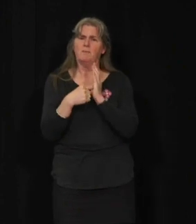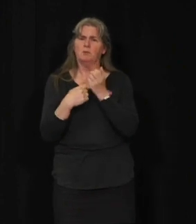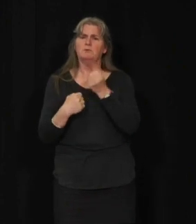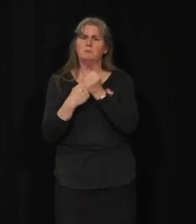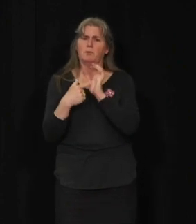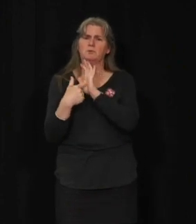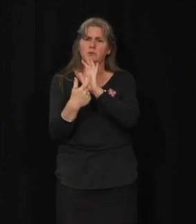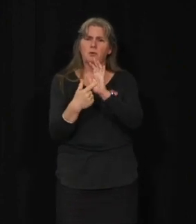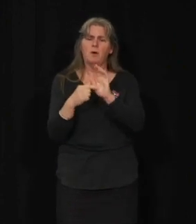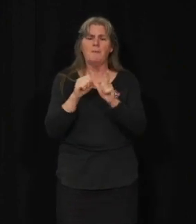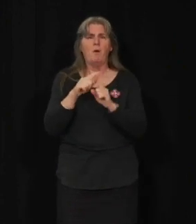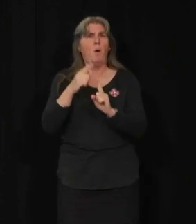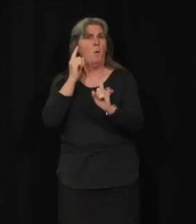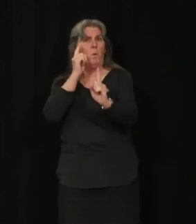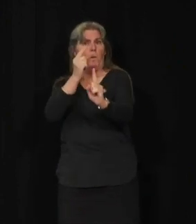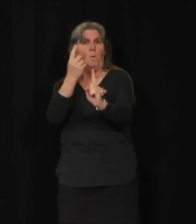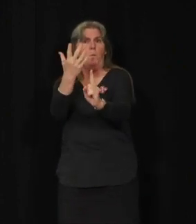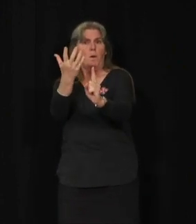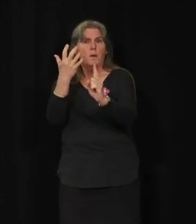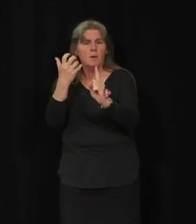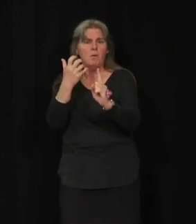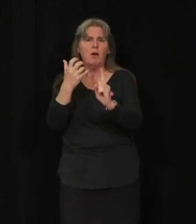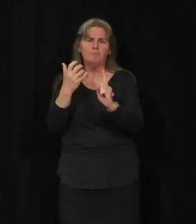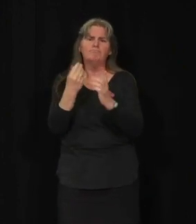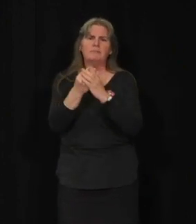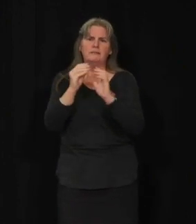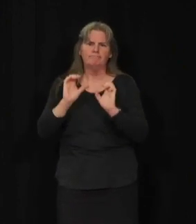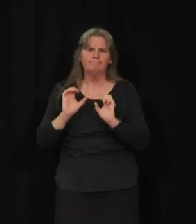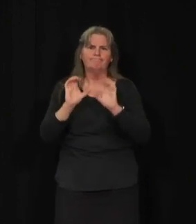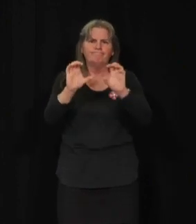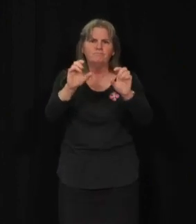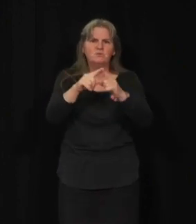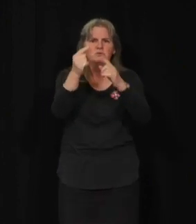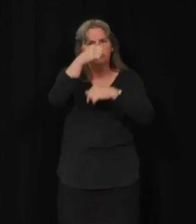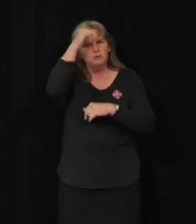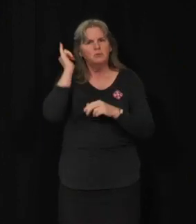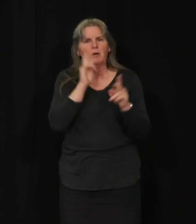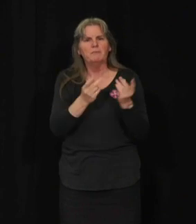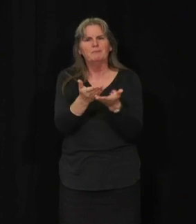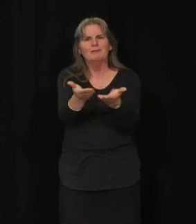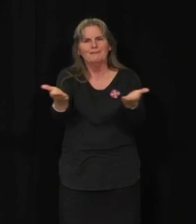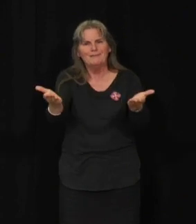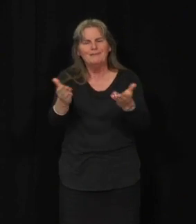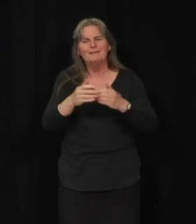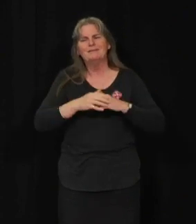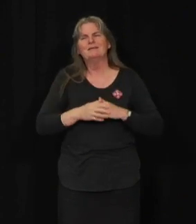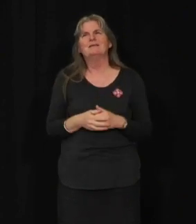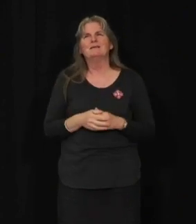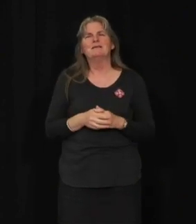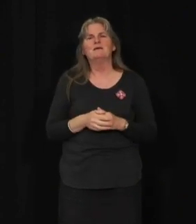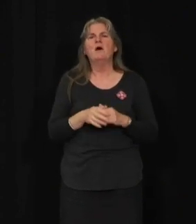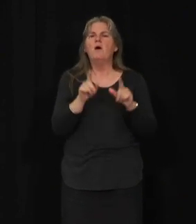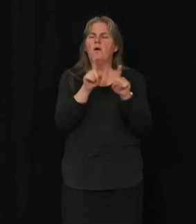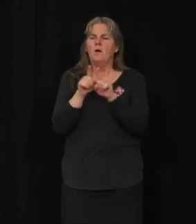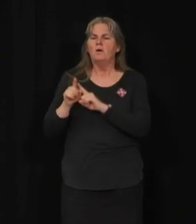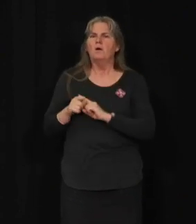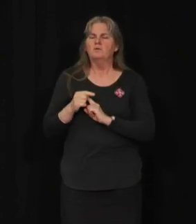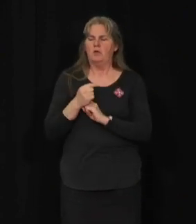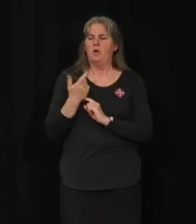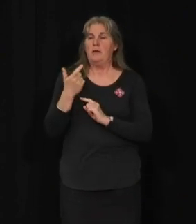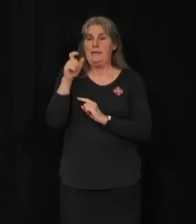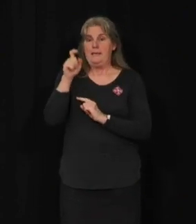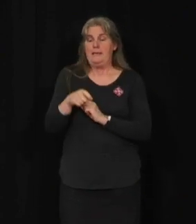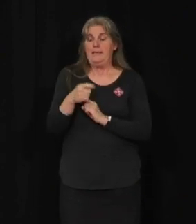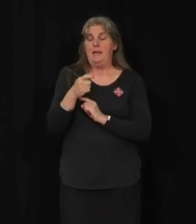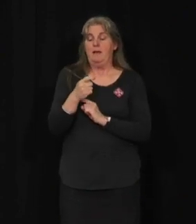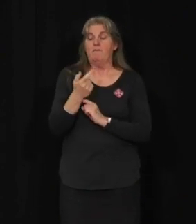of which are geared to get money into the hands of Yukoners quickly. We expect to have information about a wage top-up program